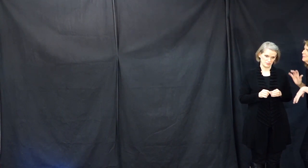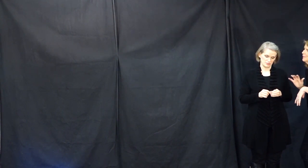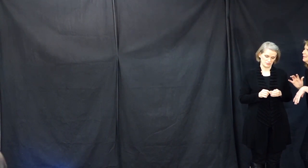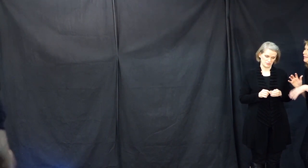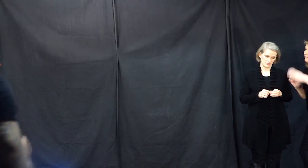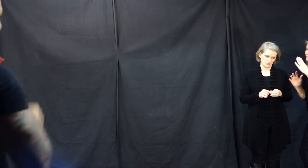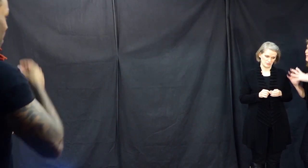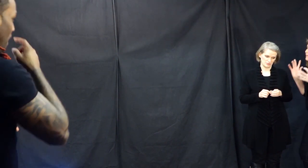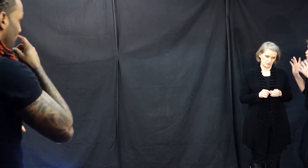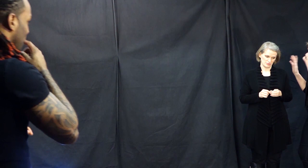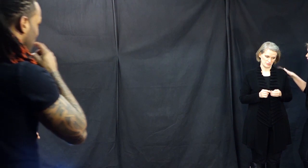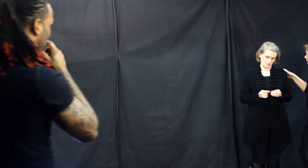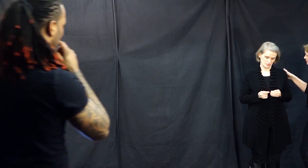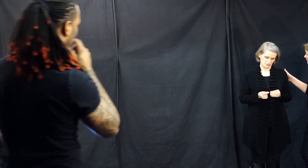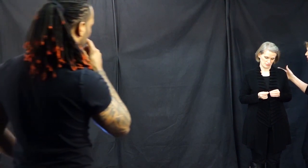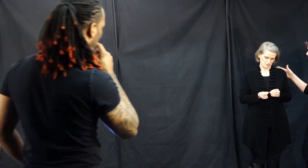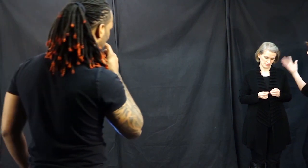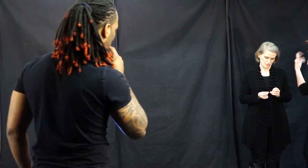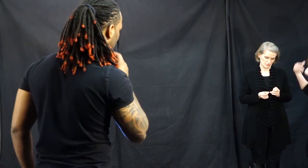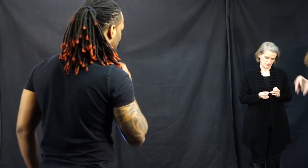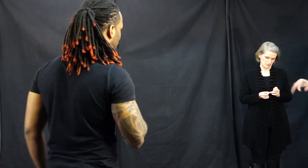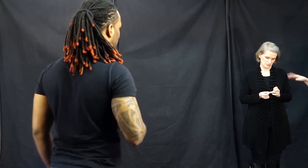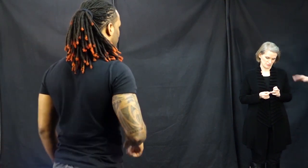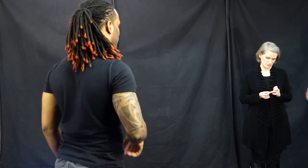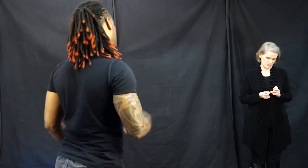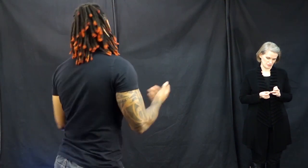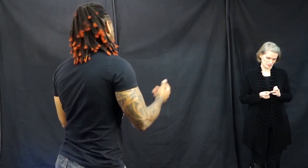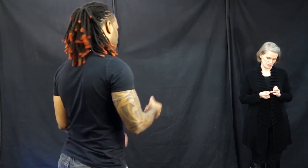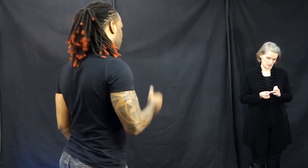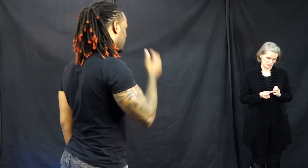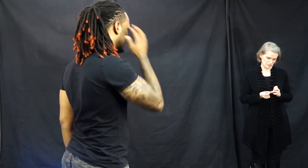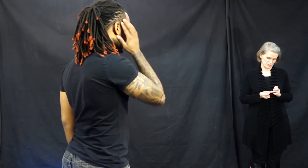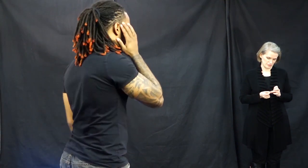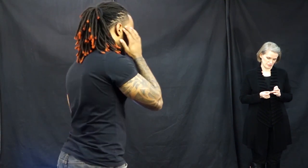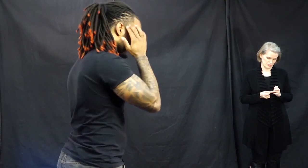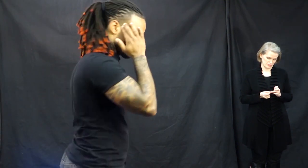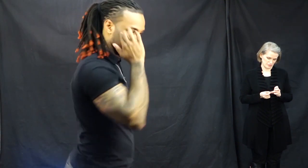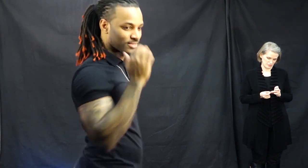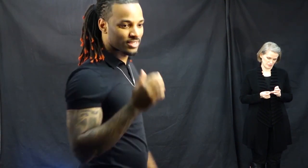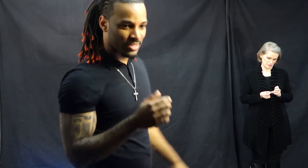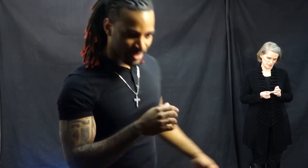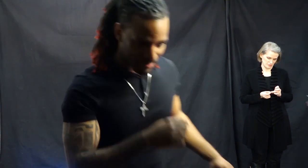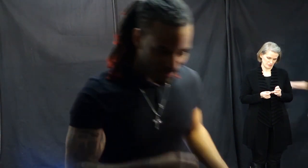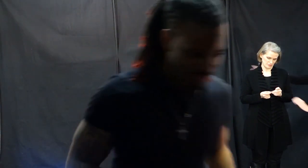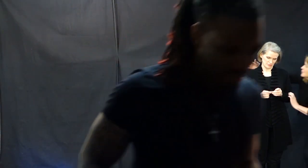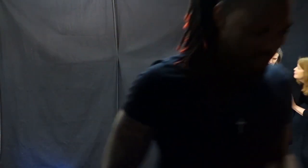and yeah, so here's things for us. We're never publishing, we'll just keep going. Okay, is that okay? Yep.